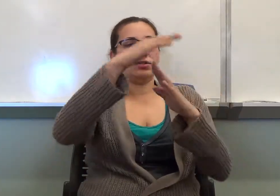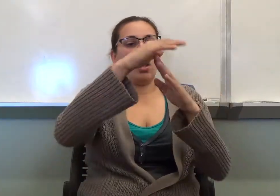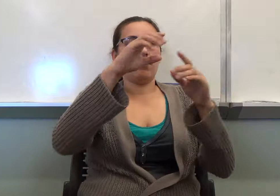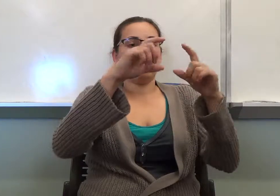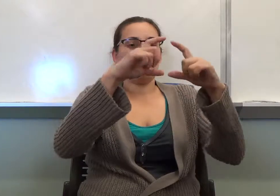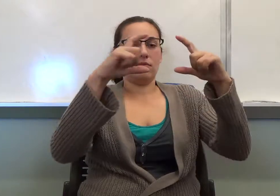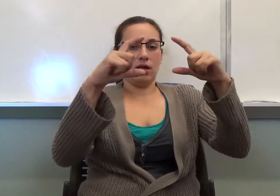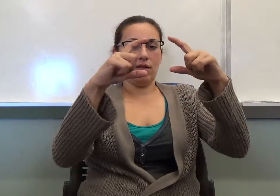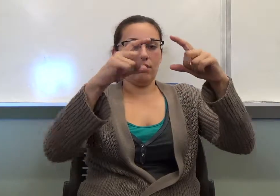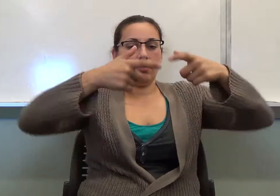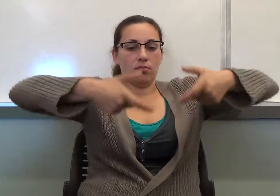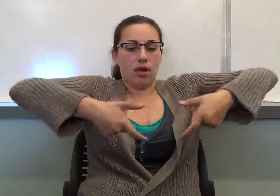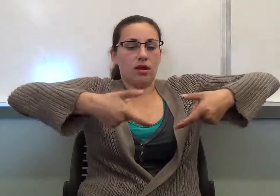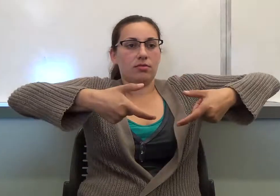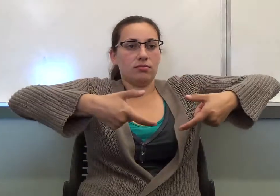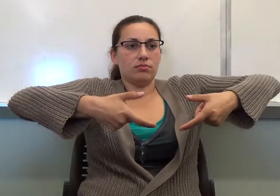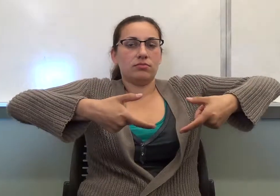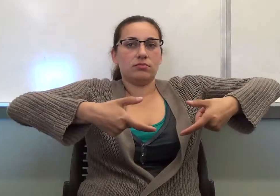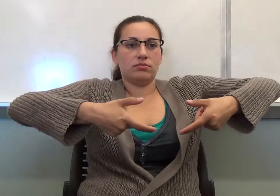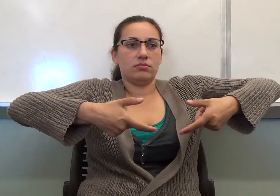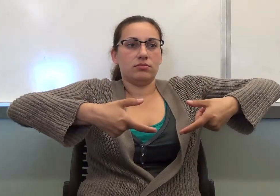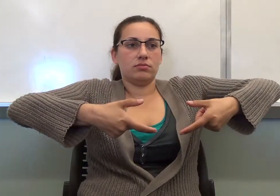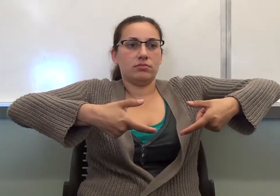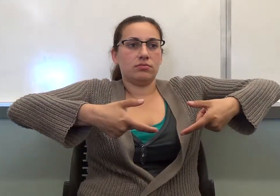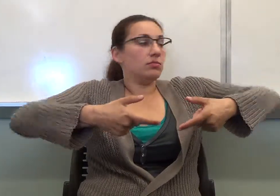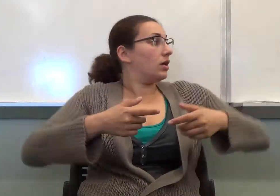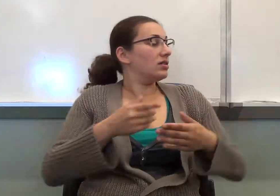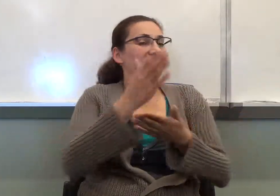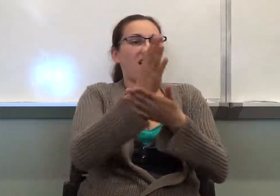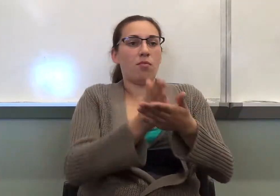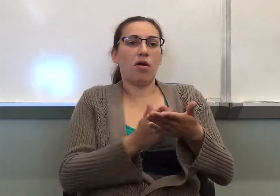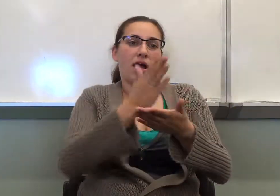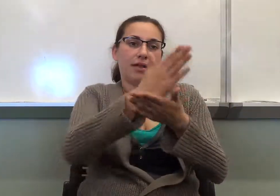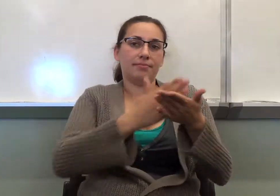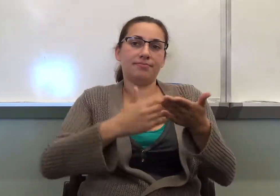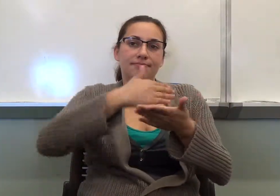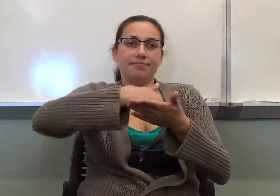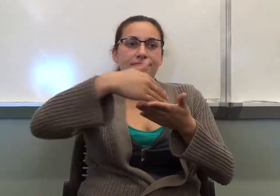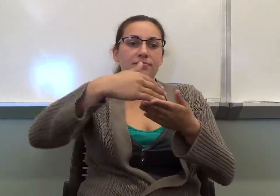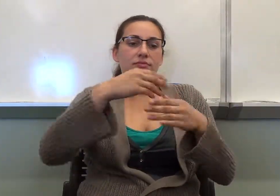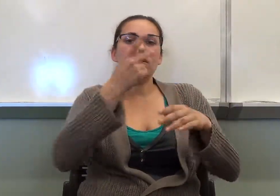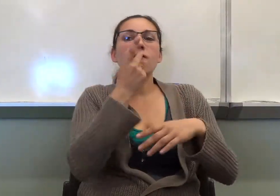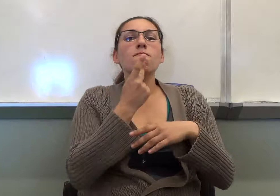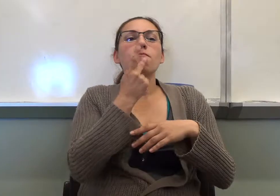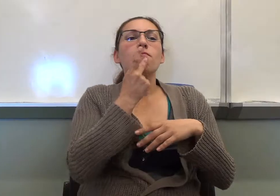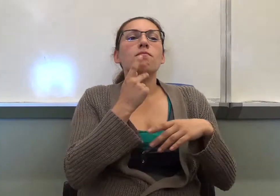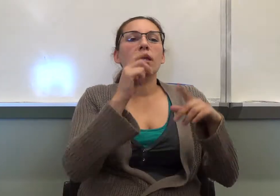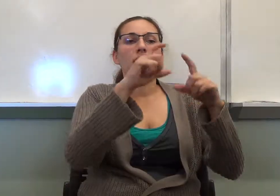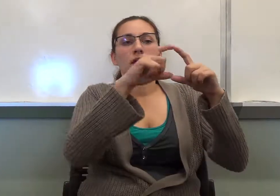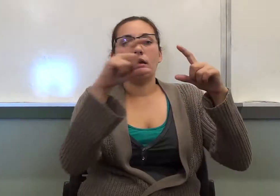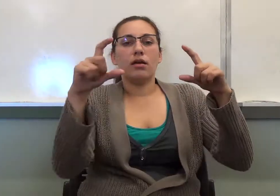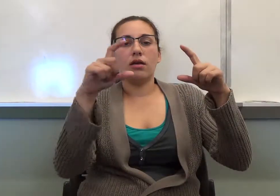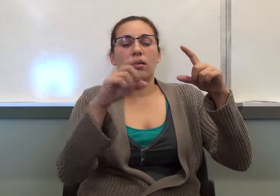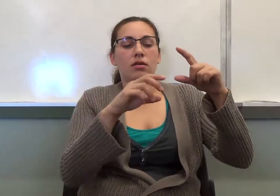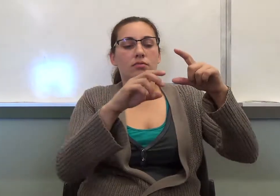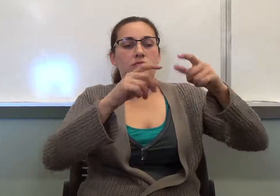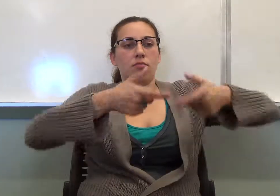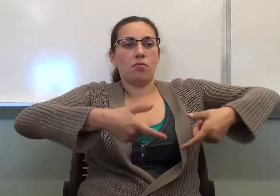and they split it into several pieces of pie, so to speak. Then they took just the top half and opened it